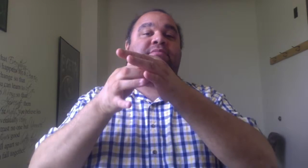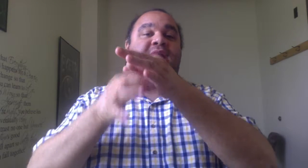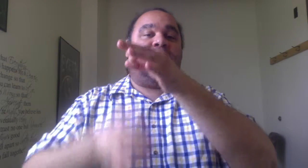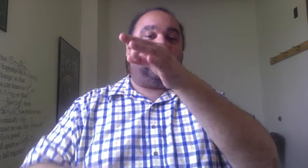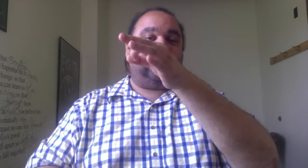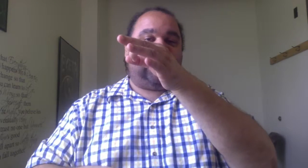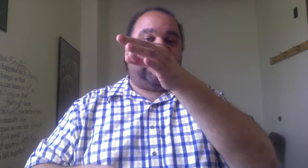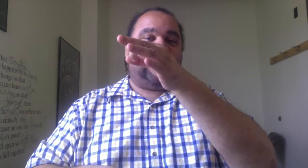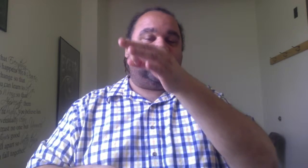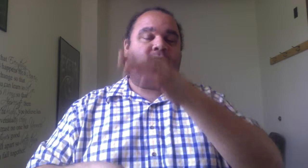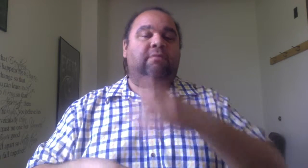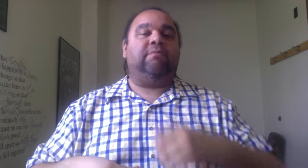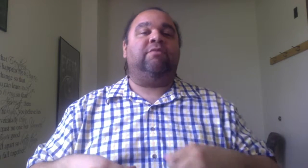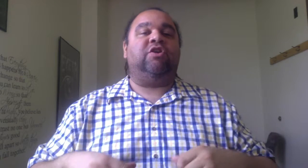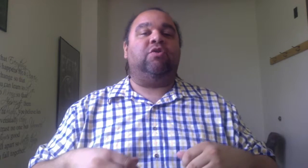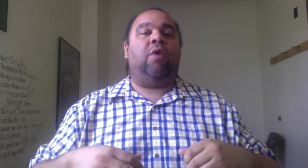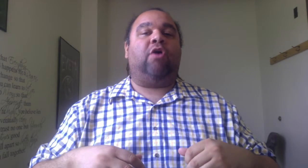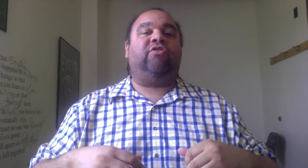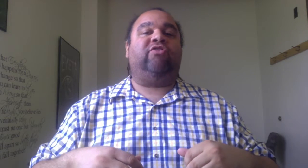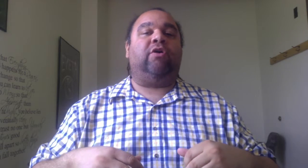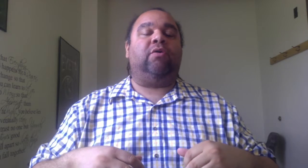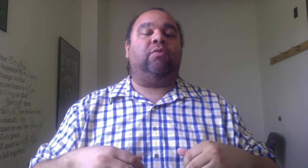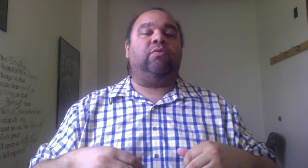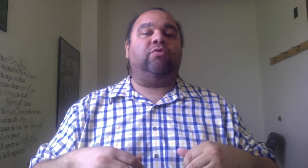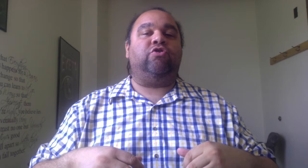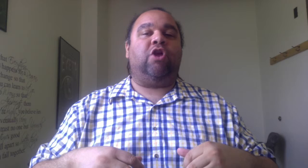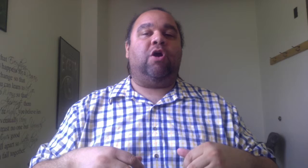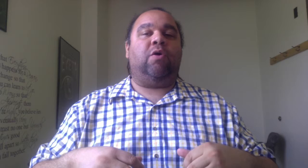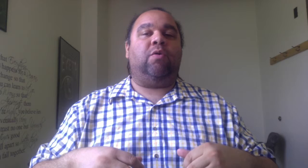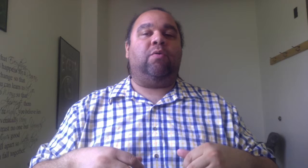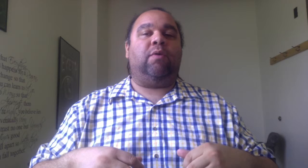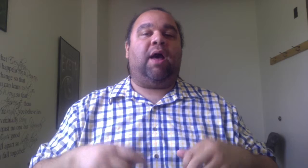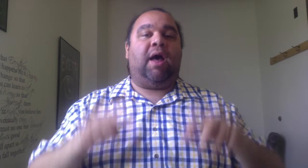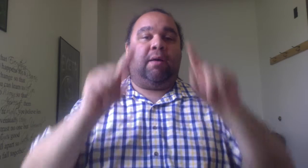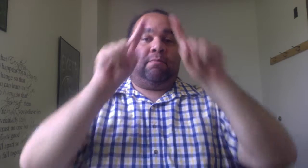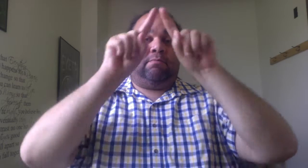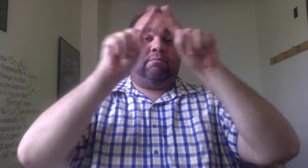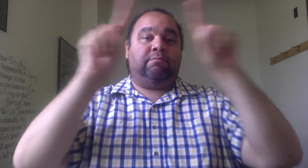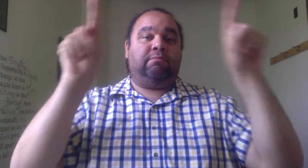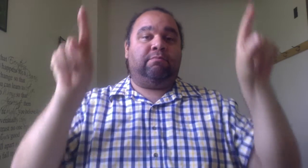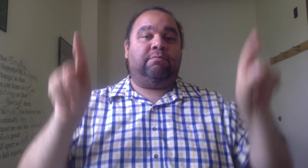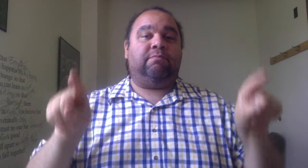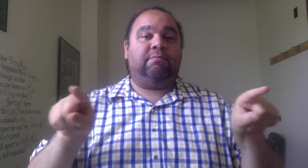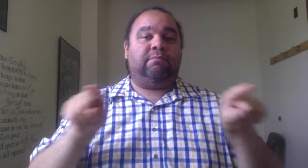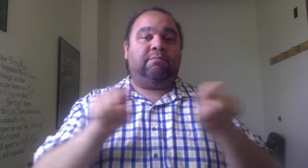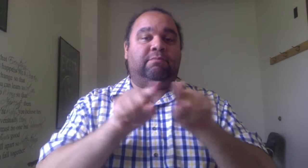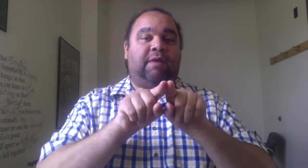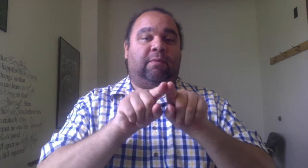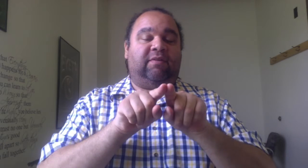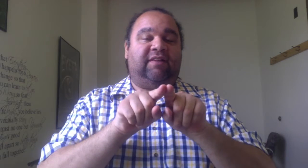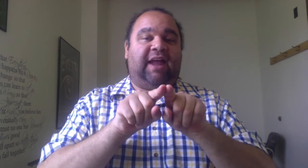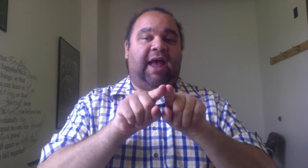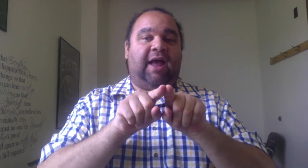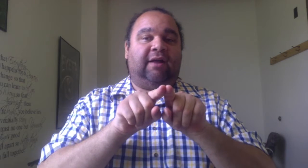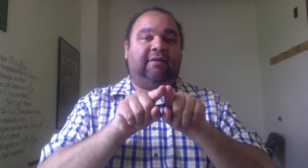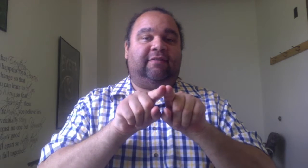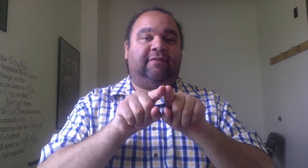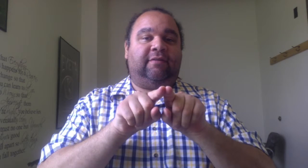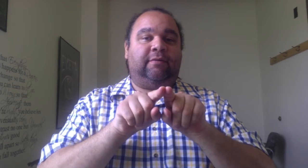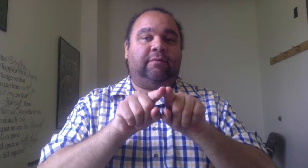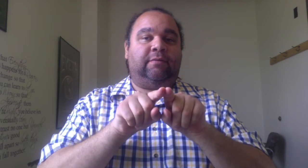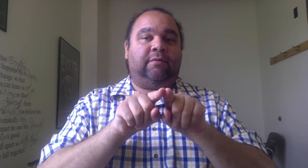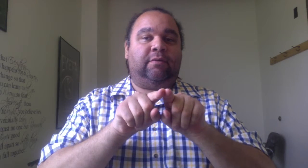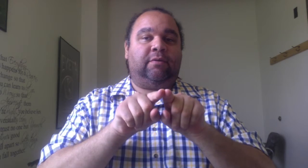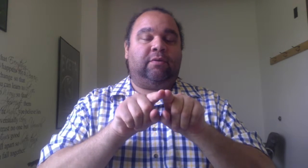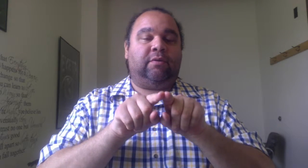That was the handle. You also know that was the axe.